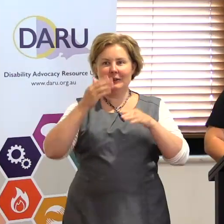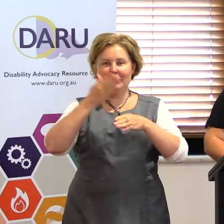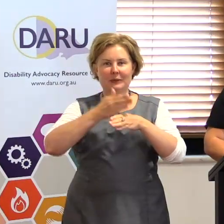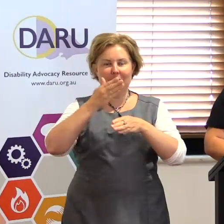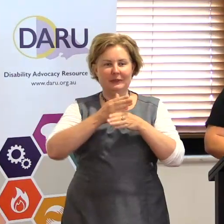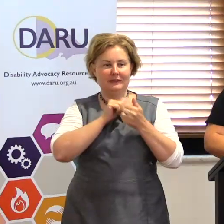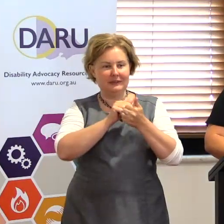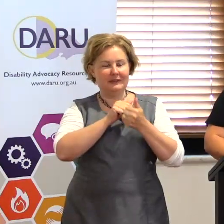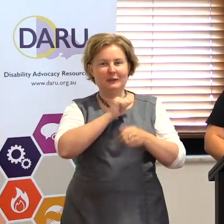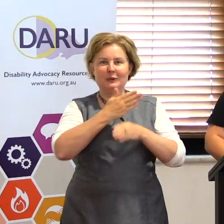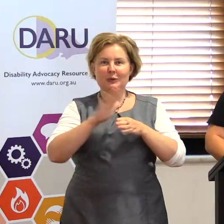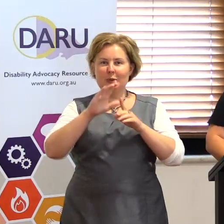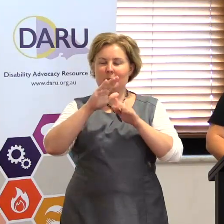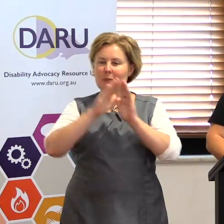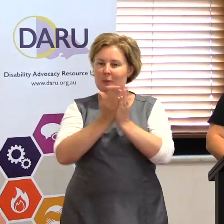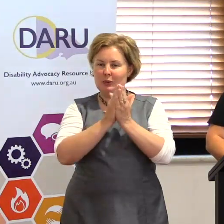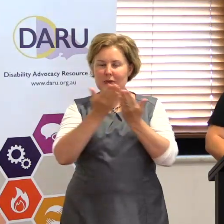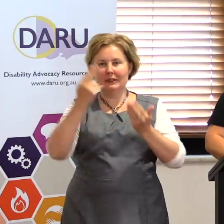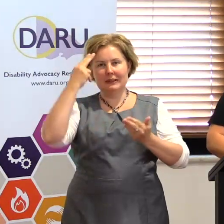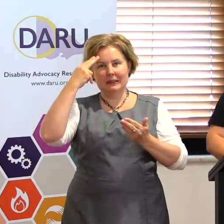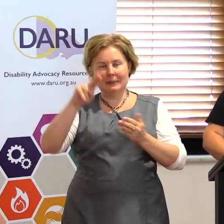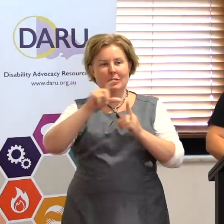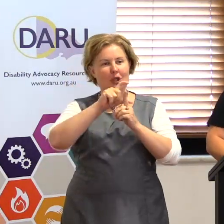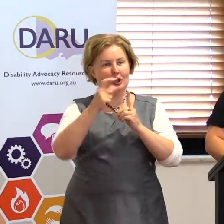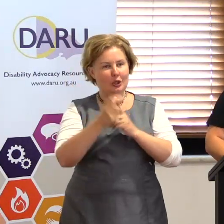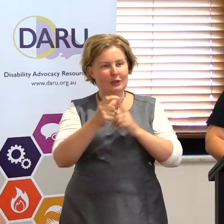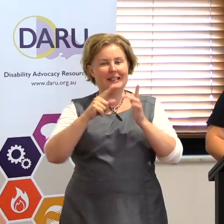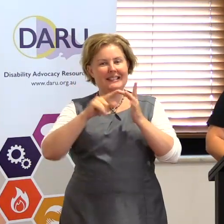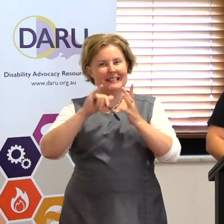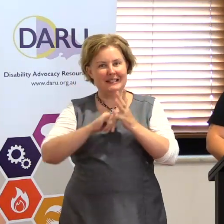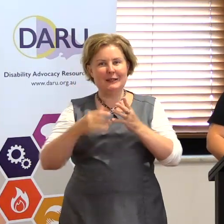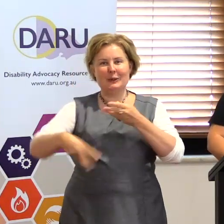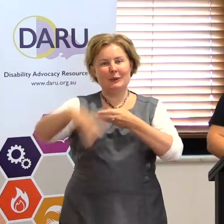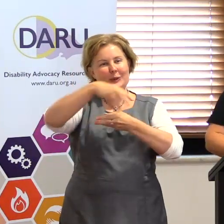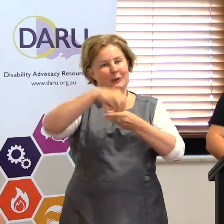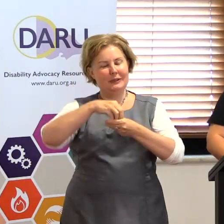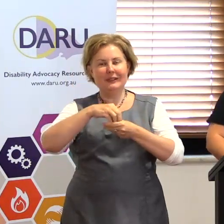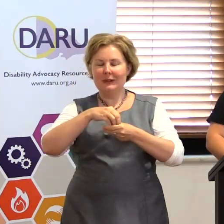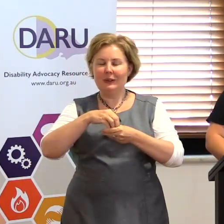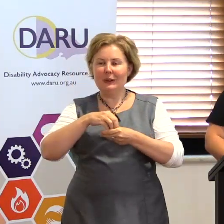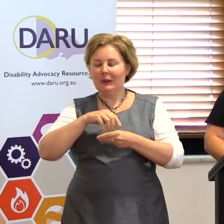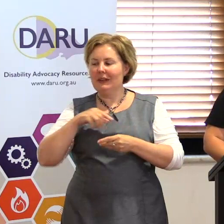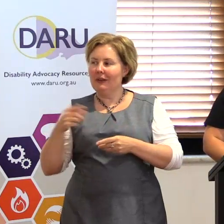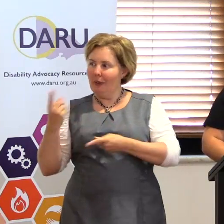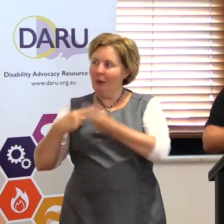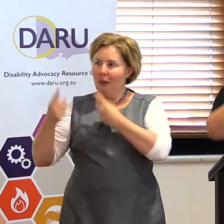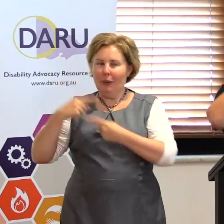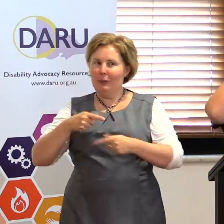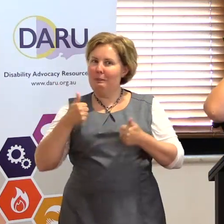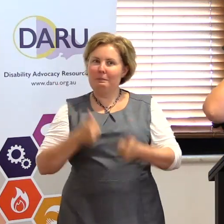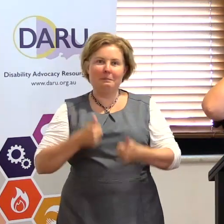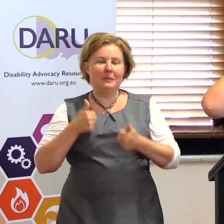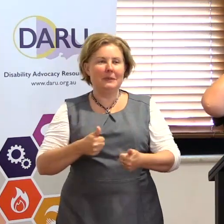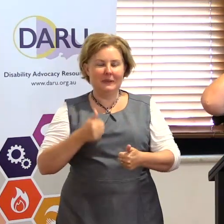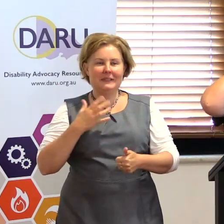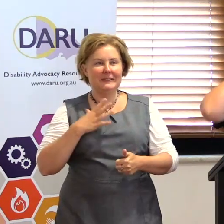his book, Culture is Inclusion, and came back absolutely raving about it. So we knew we had to come and get him in.